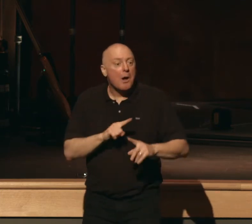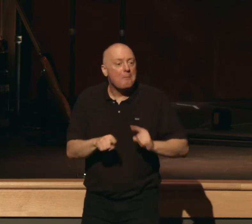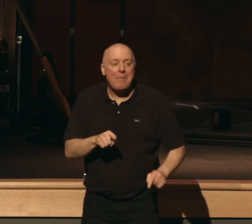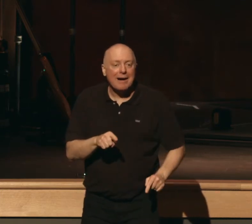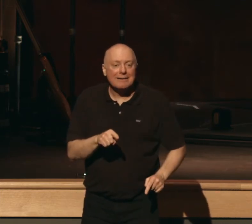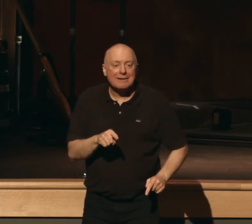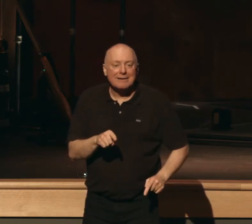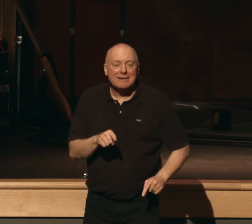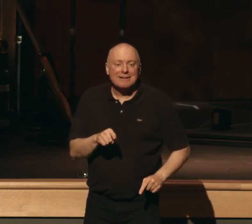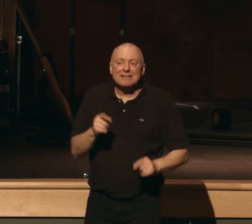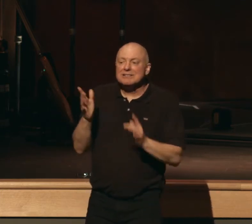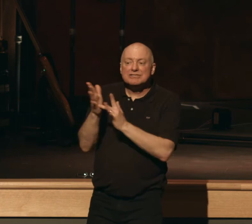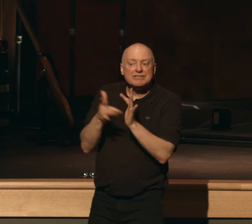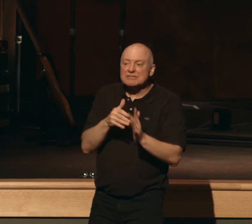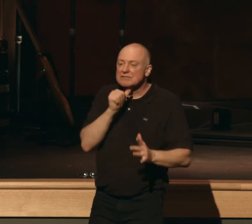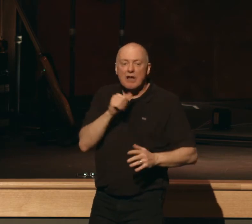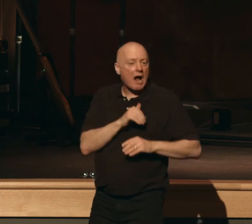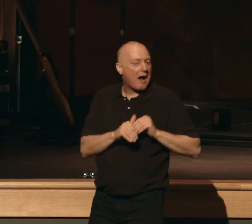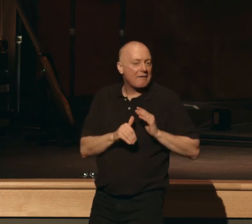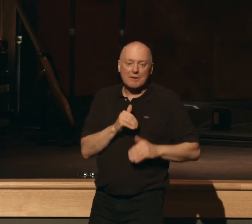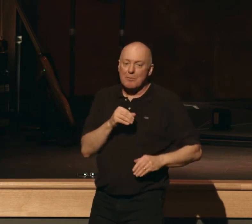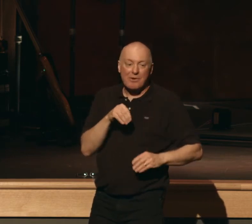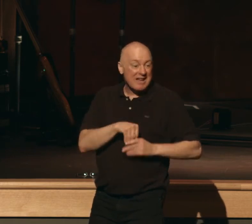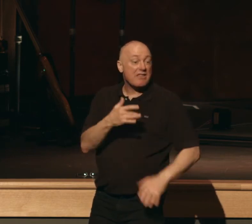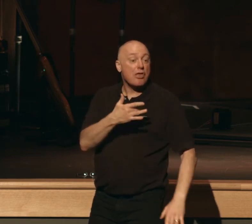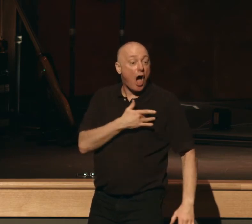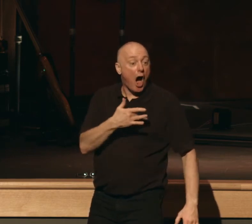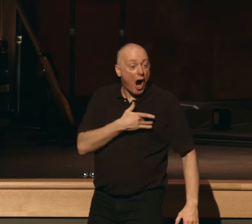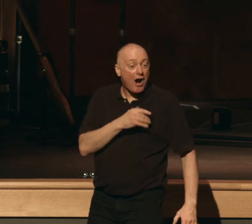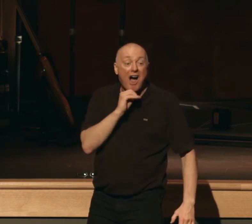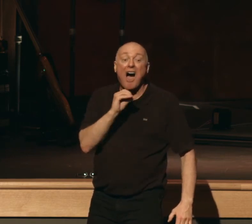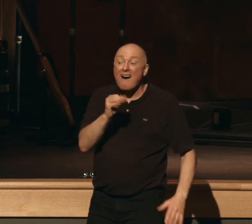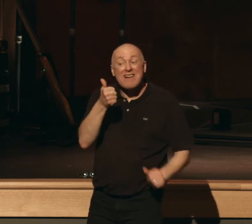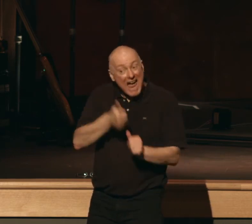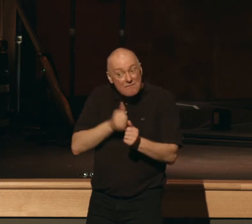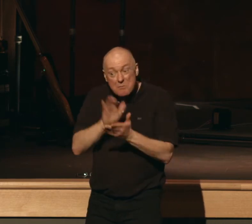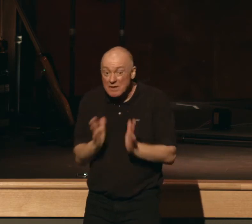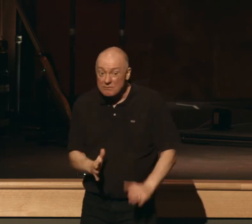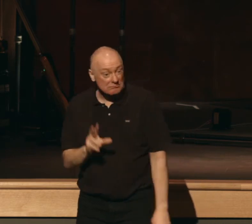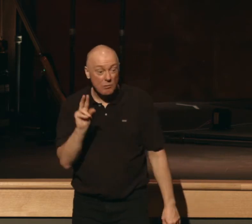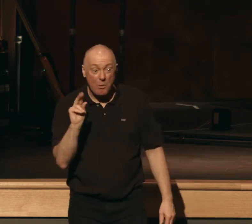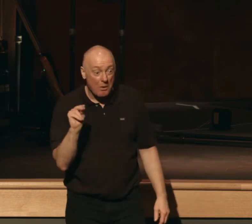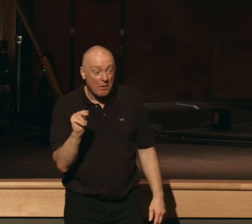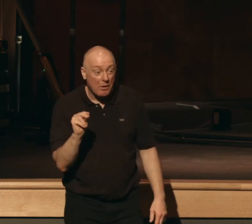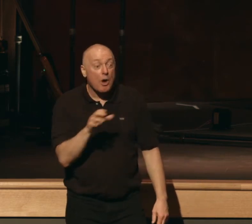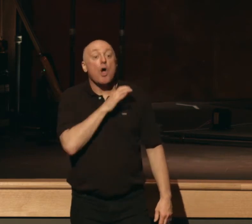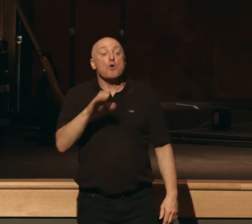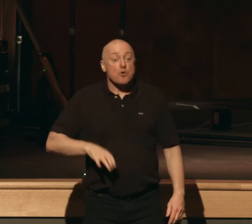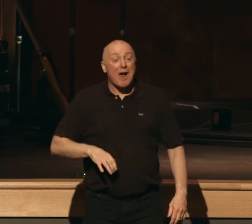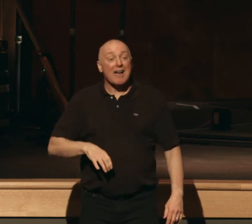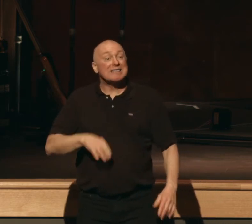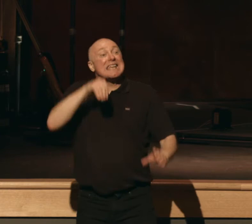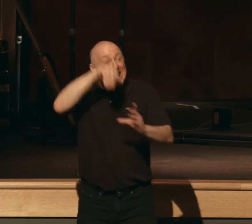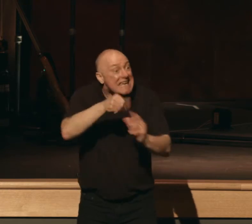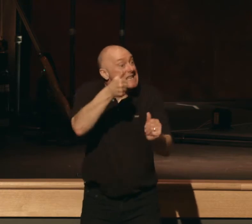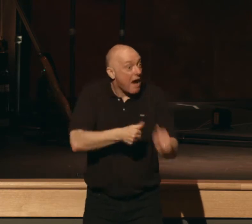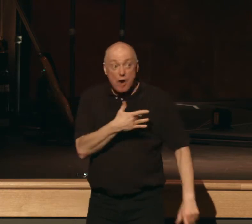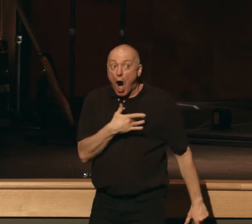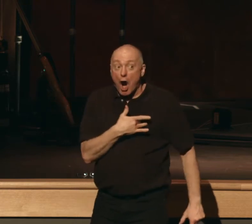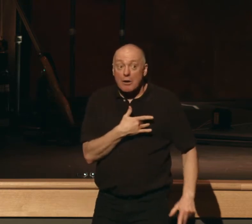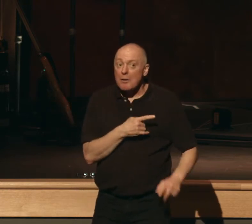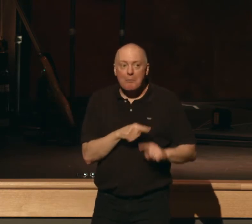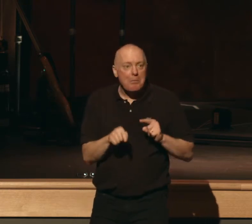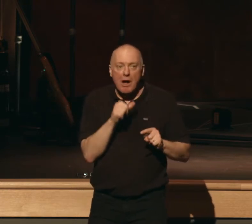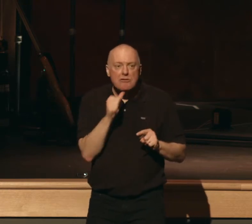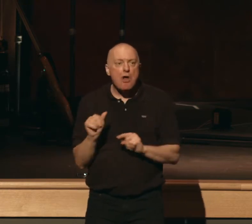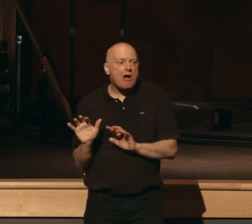does not dwell comfortably in the heart of every believer. Christ is present in the heart of every believer, but he does